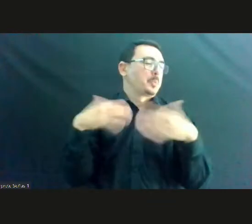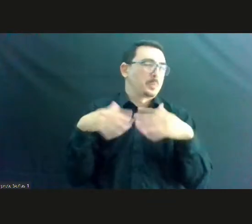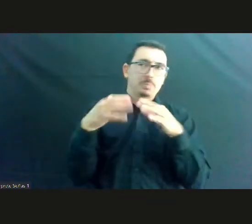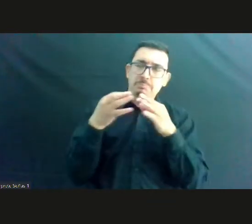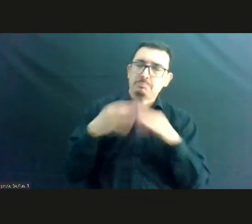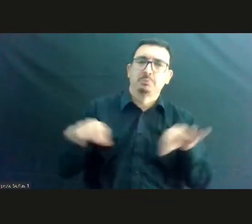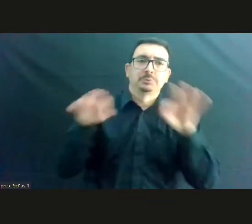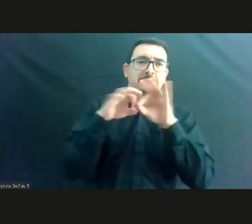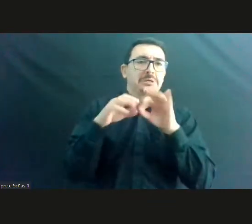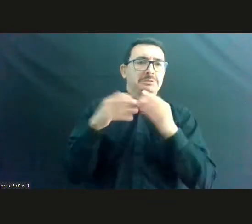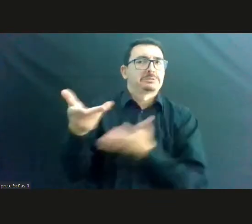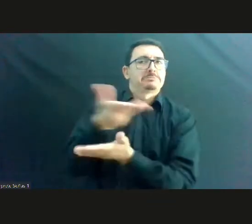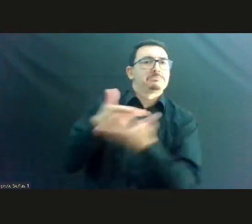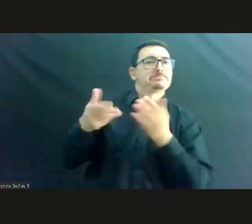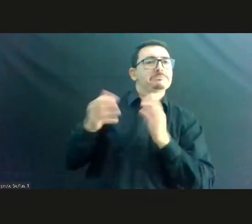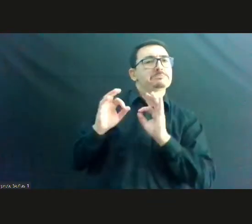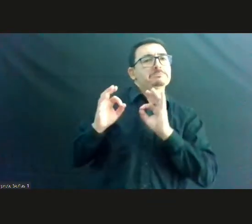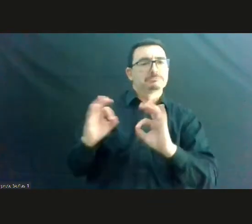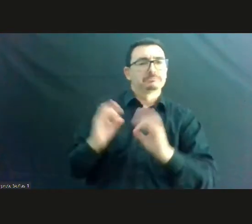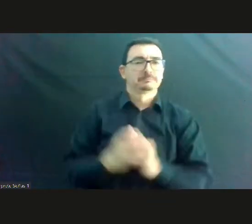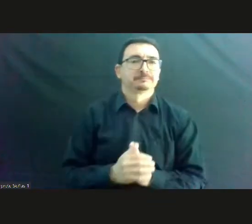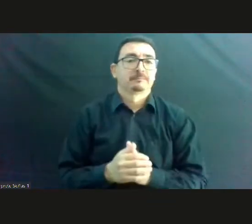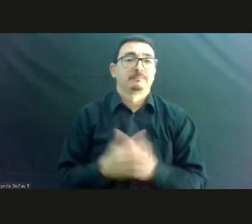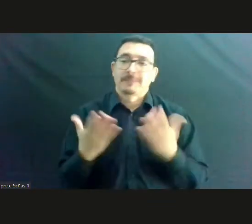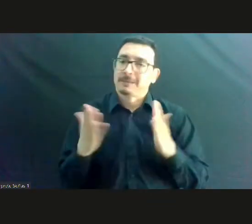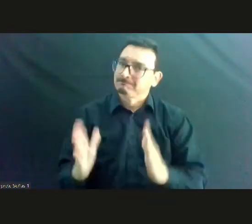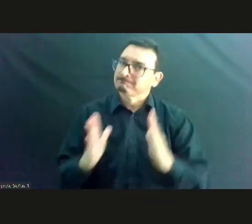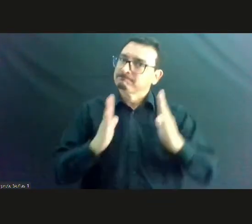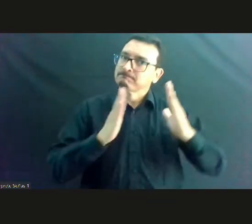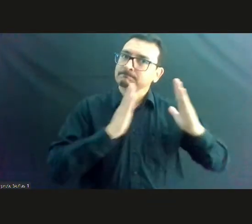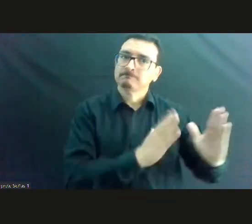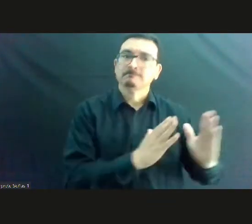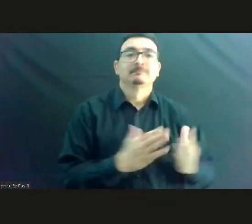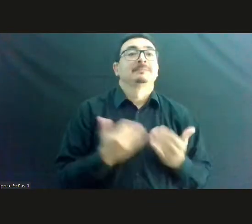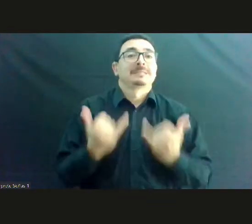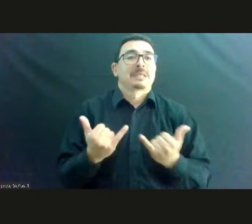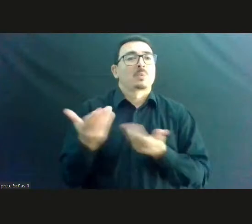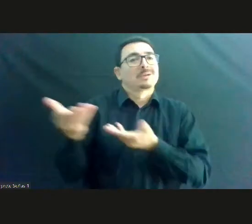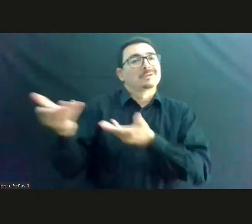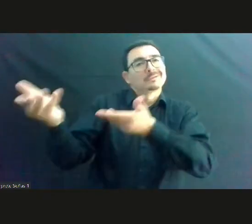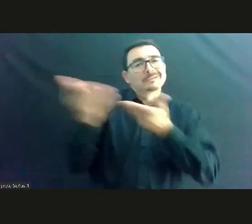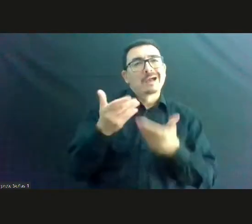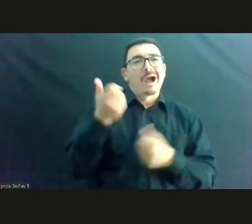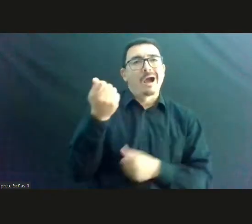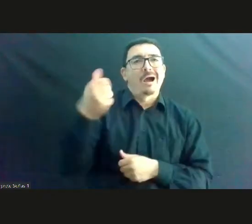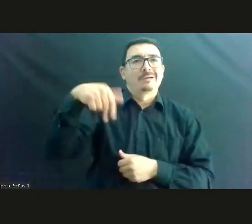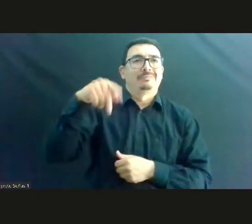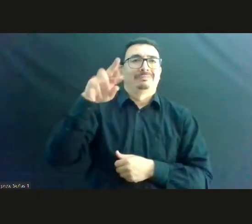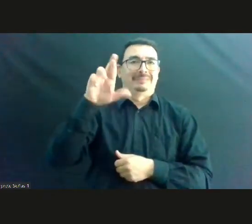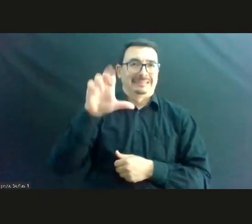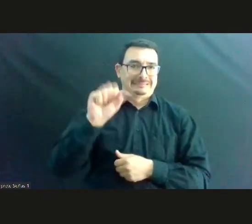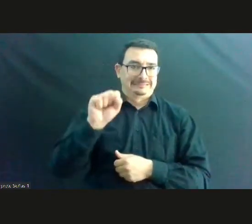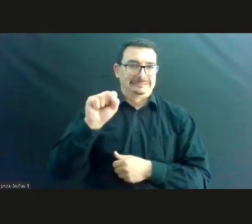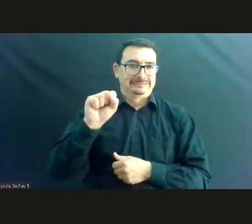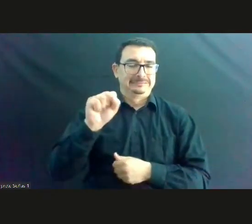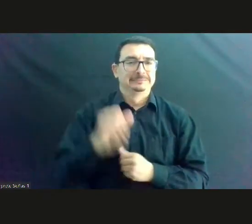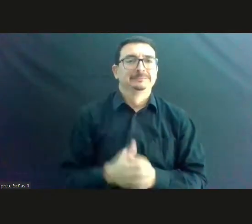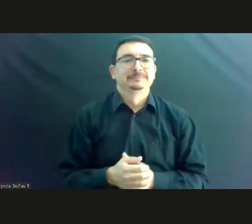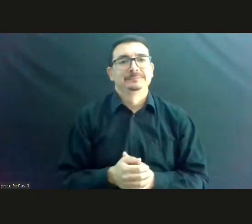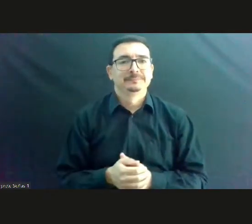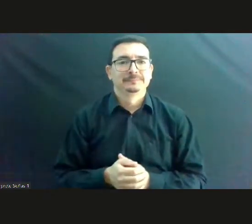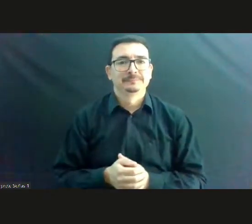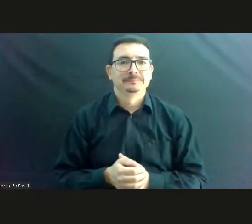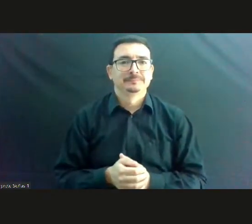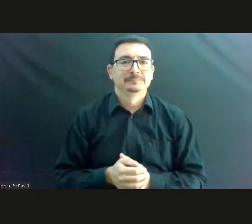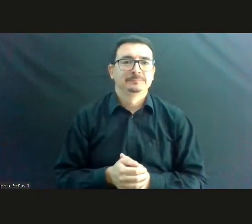on to Andres Valenciano Yamuna. Andres Valenciano Yamuna was